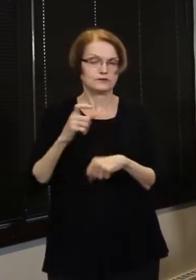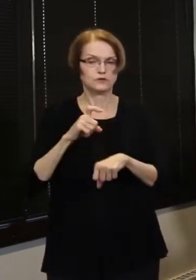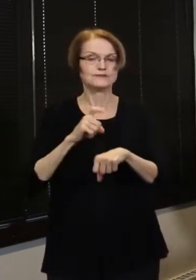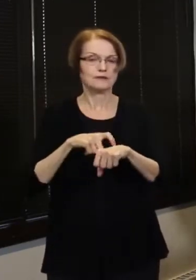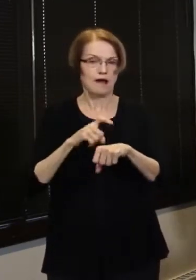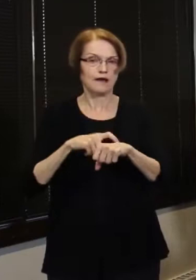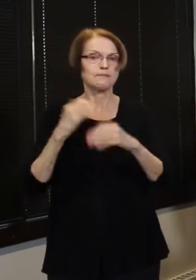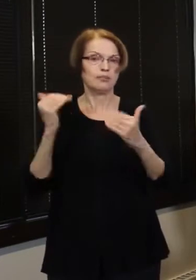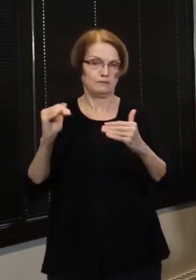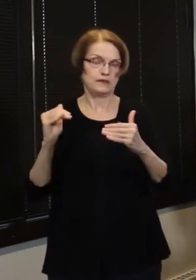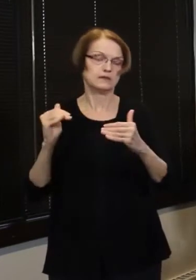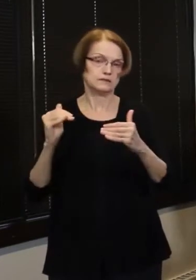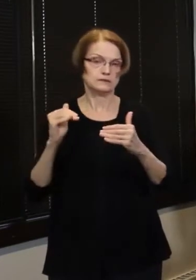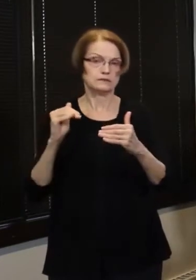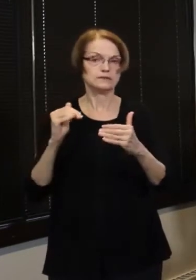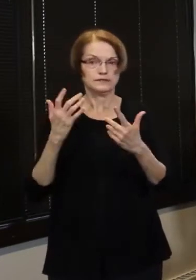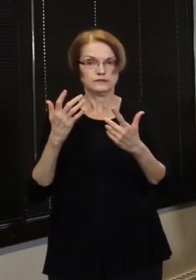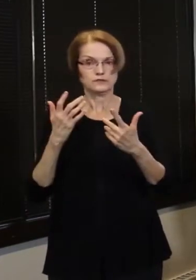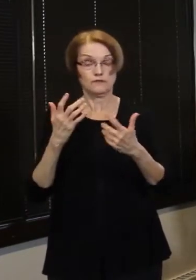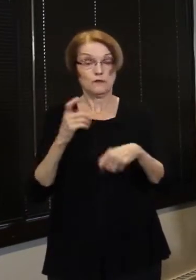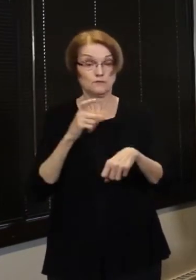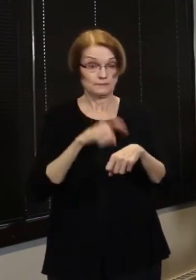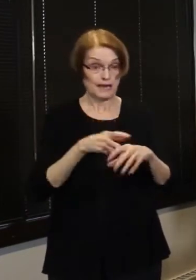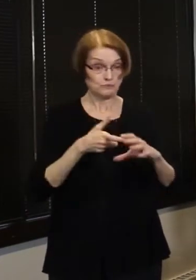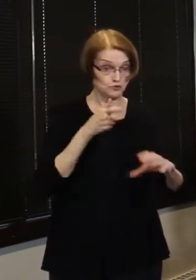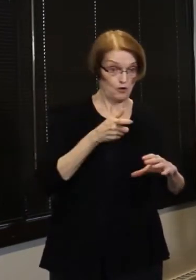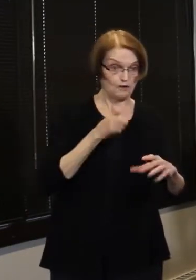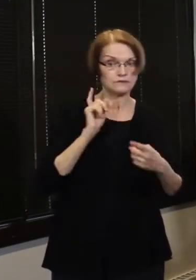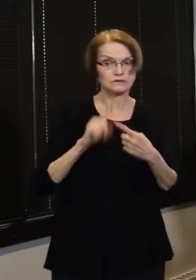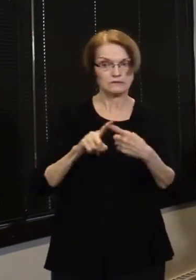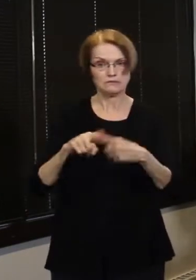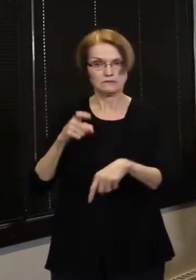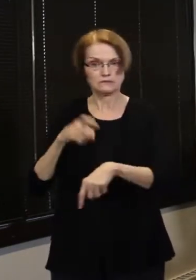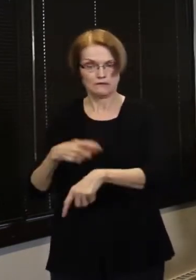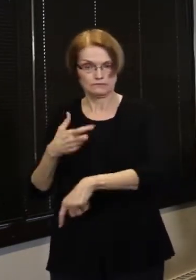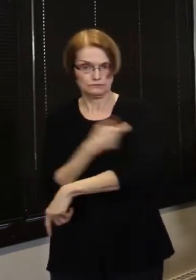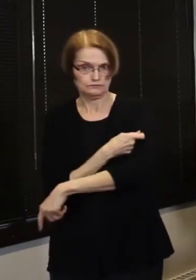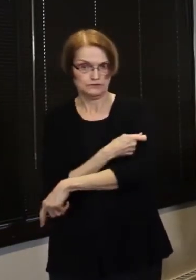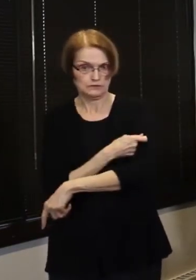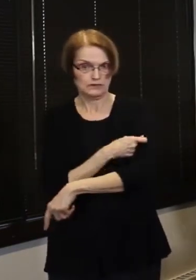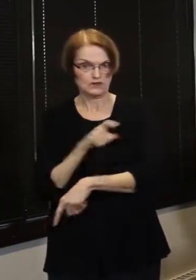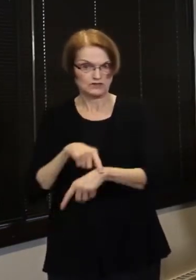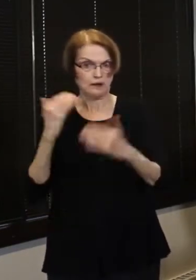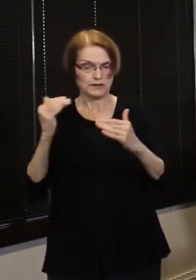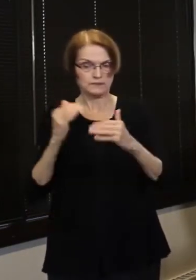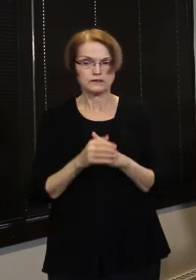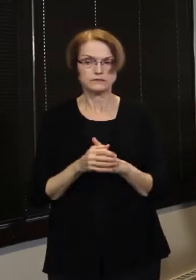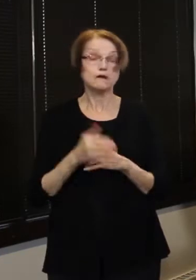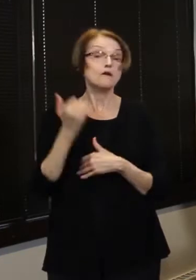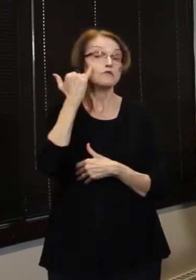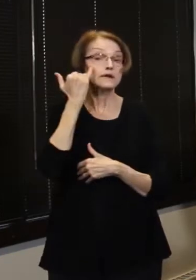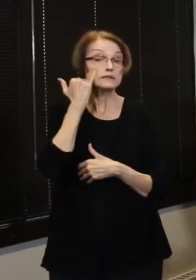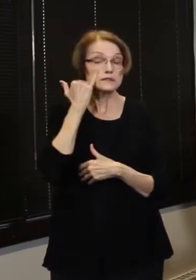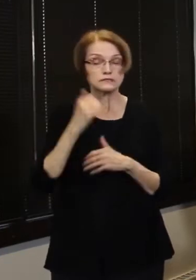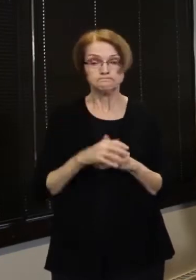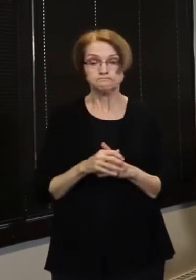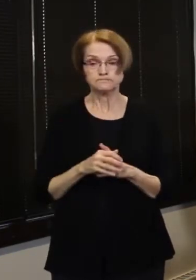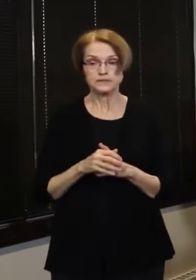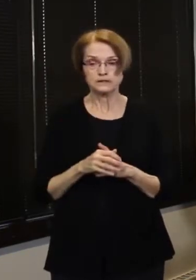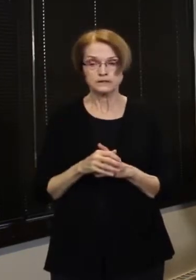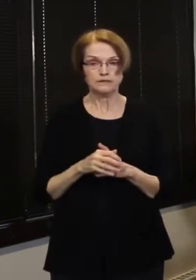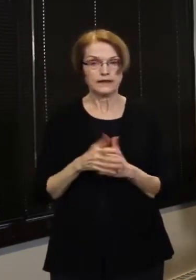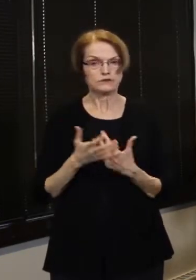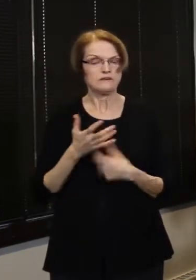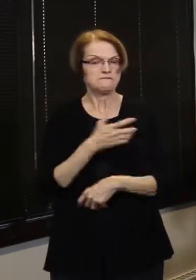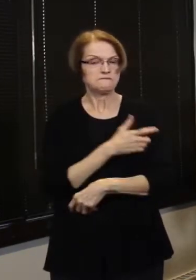limitation on when you need to use the vaccine. So for instance, if we have vaccine that we've drawn